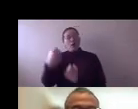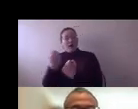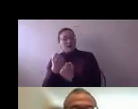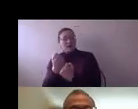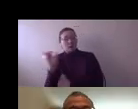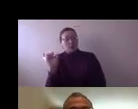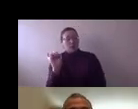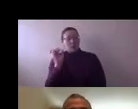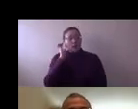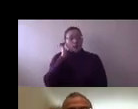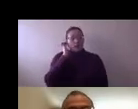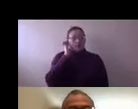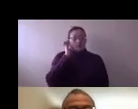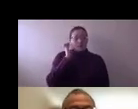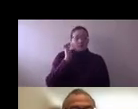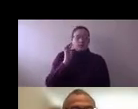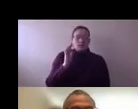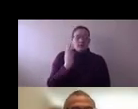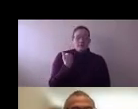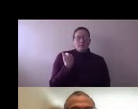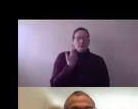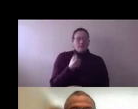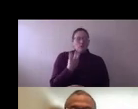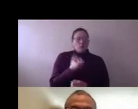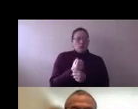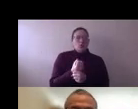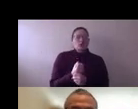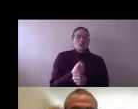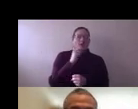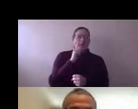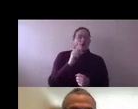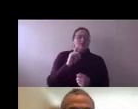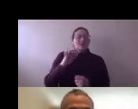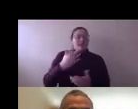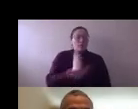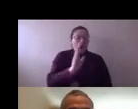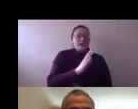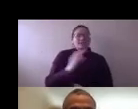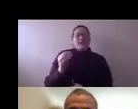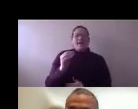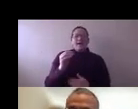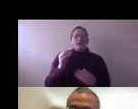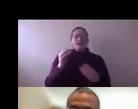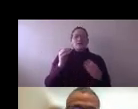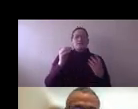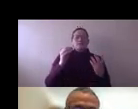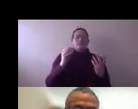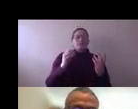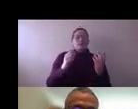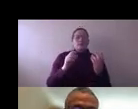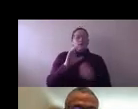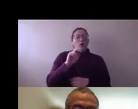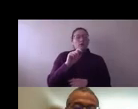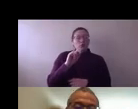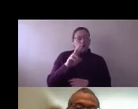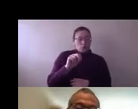in the last few years for the civil rights and the constitutional rights of Chinese American